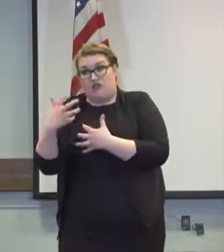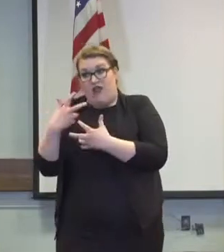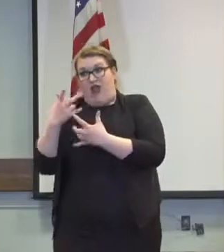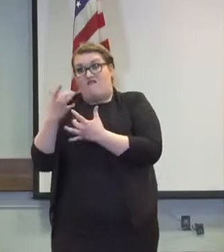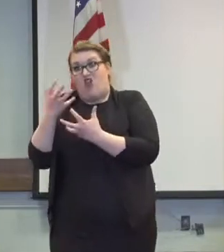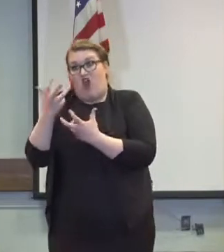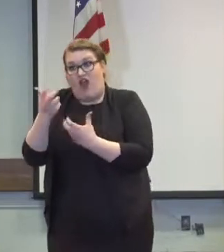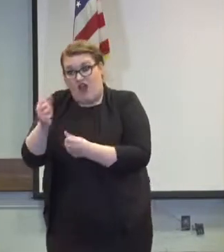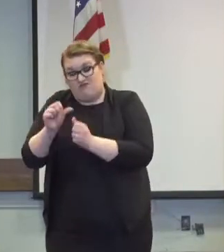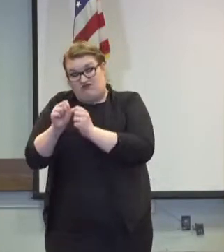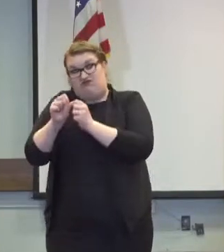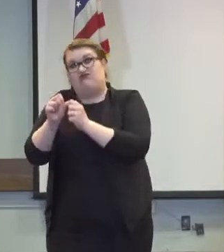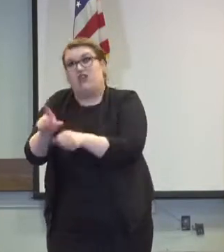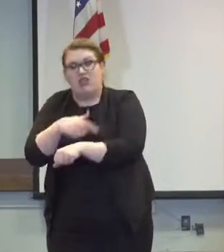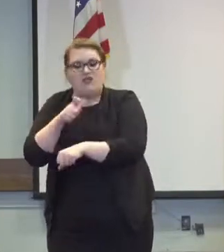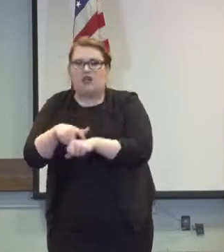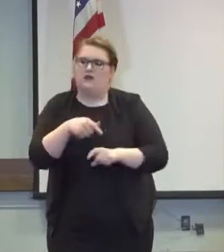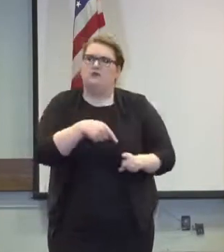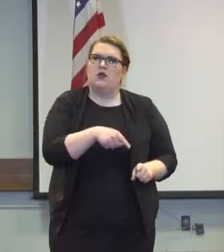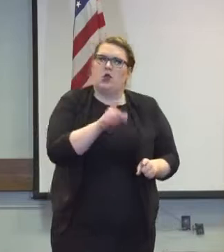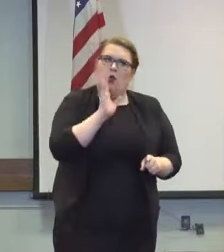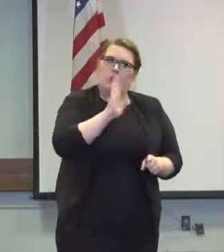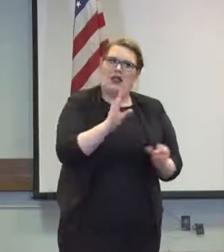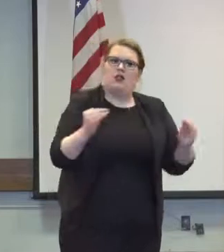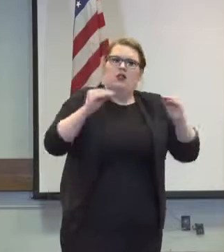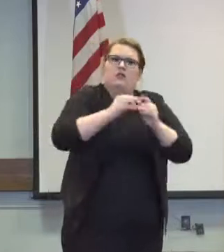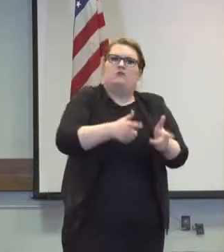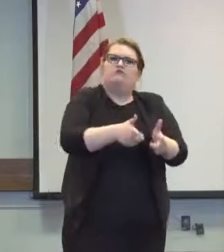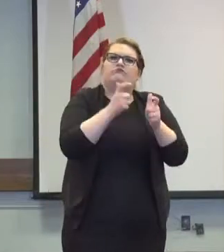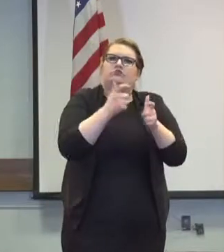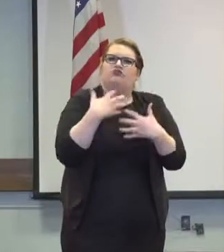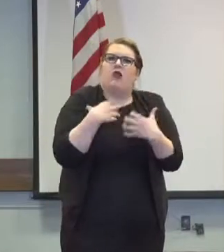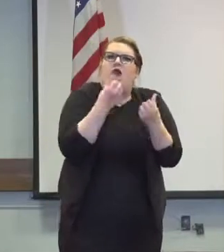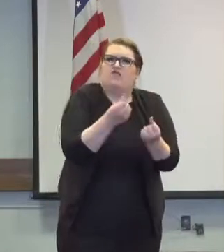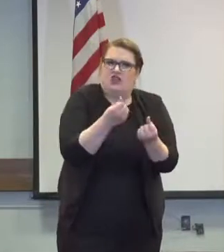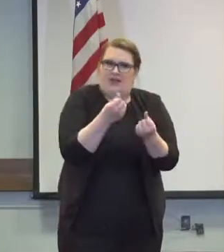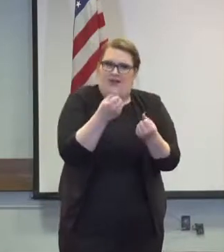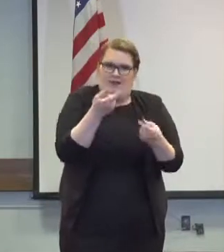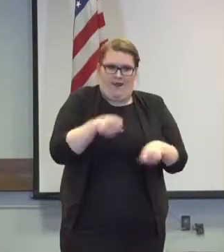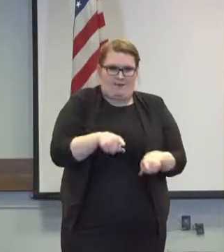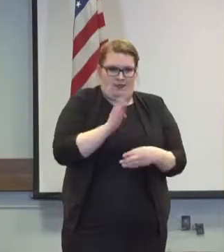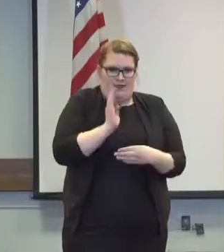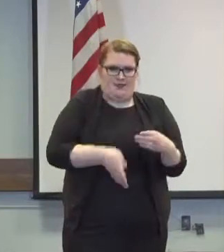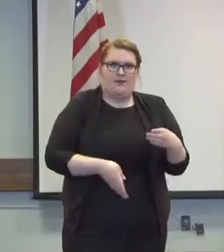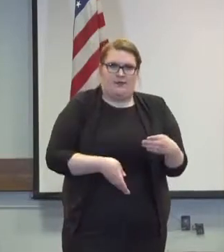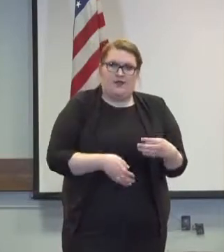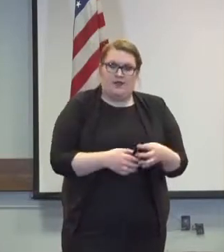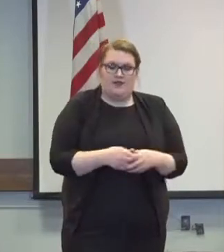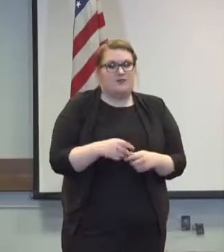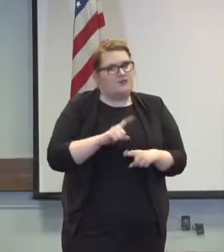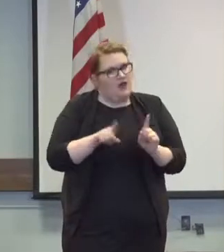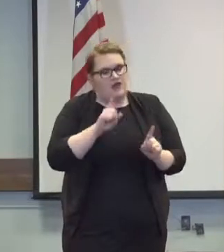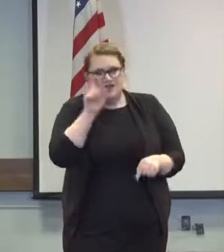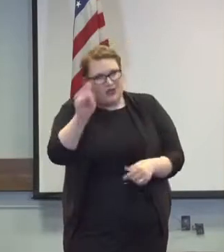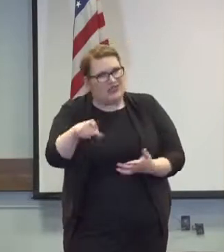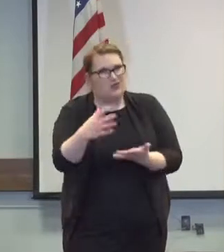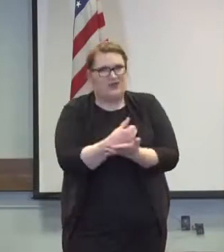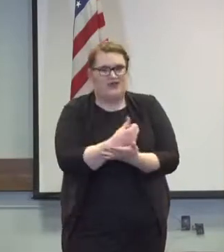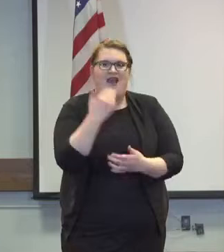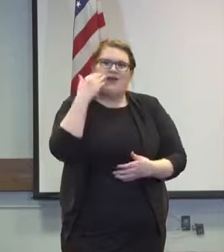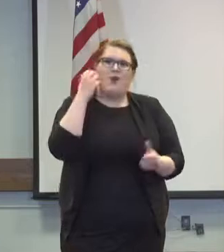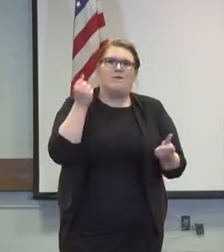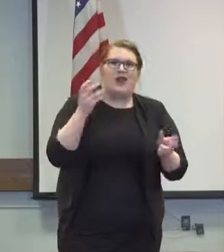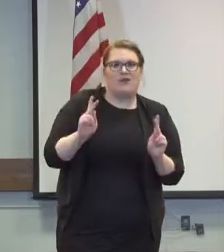can actually be a little bit quicker in coming to fruition. But people have to take advantage of it. And I know there's so much